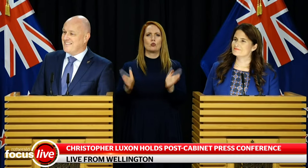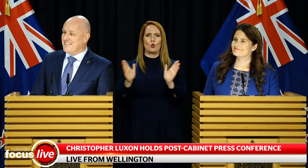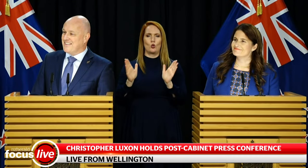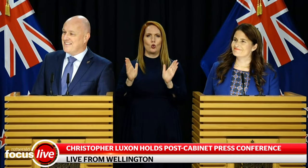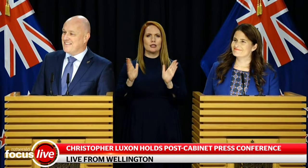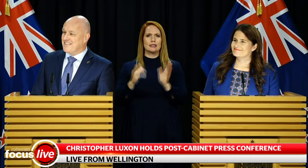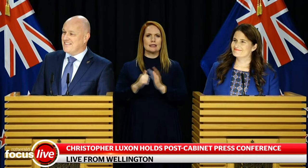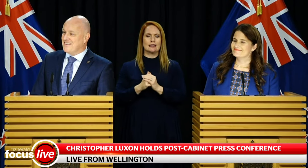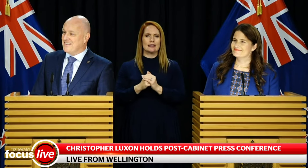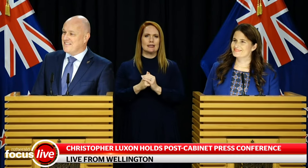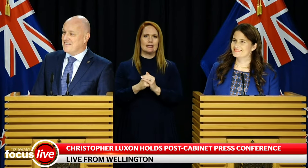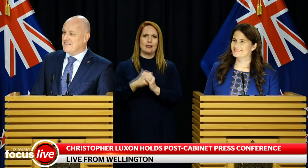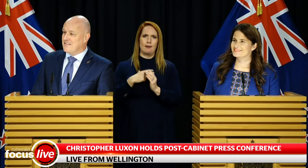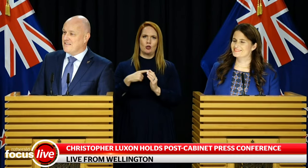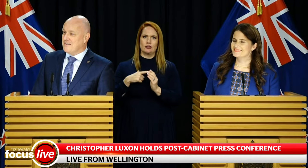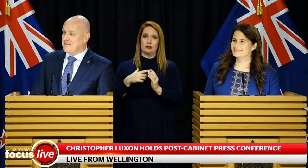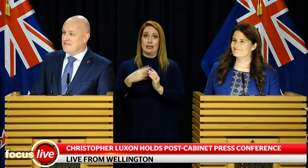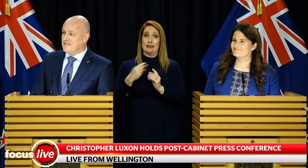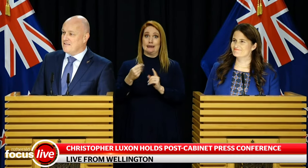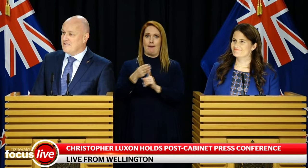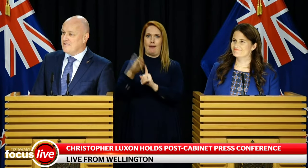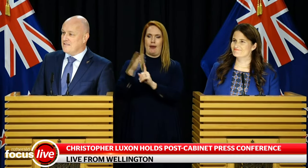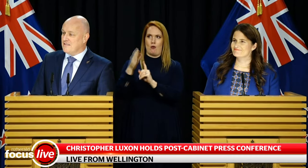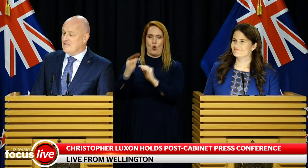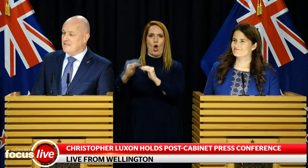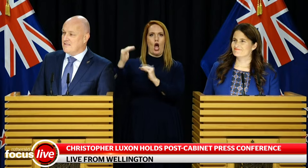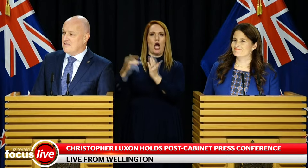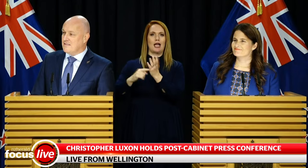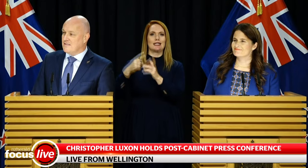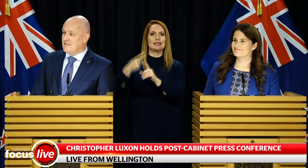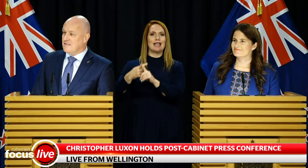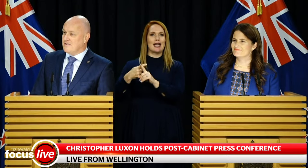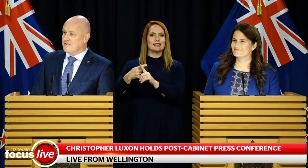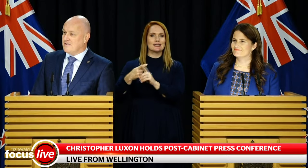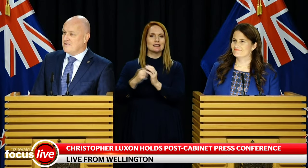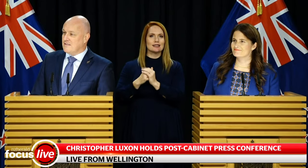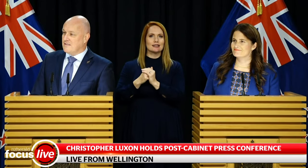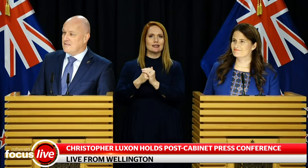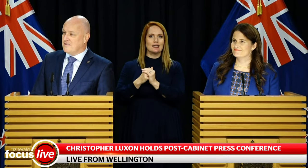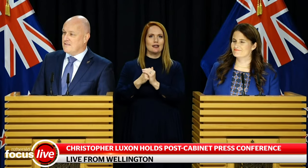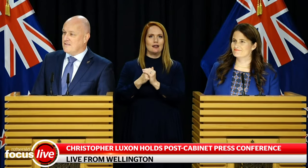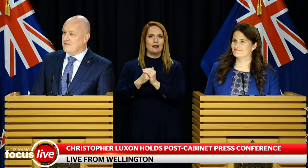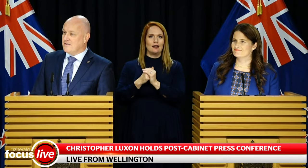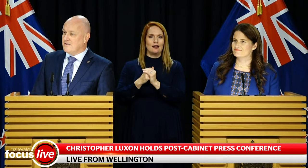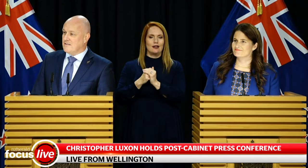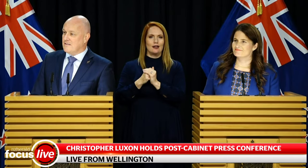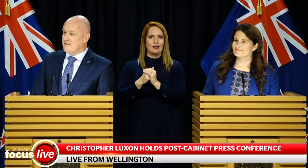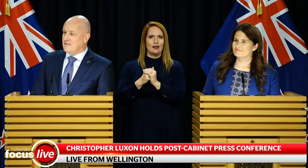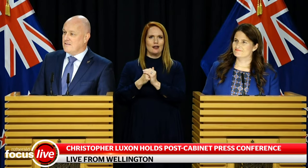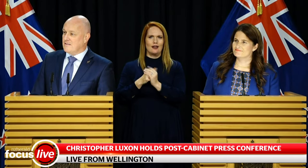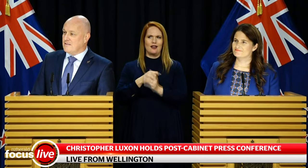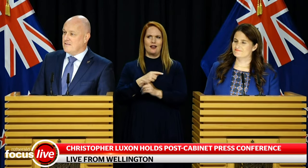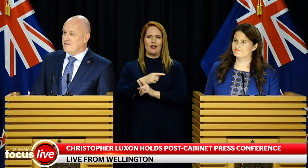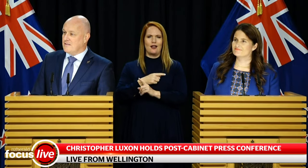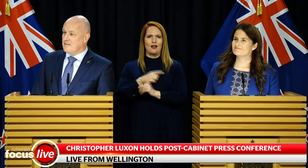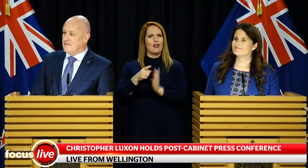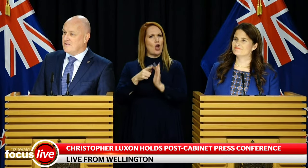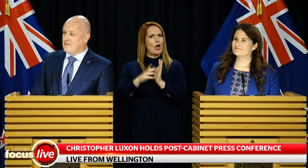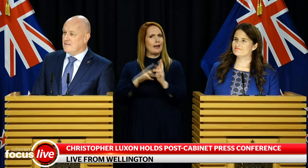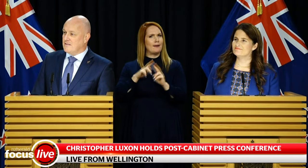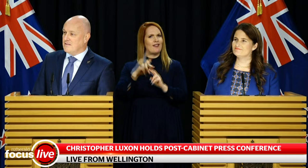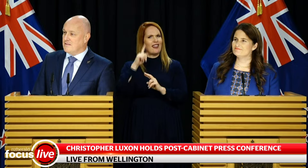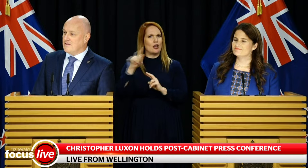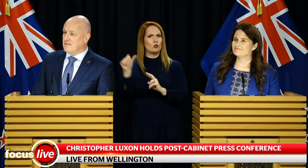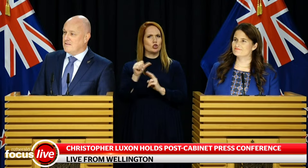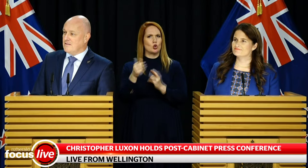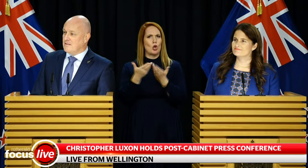nailing a group of people with taxes, and then, providing the tax cuts that, they all think we need to broaden the